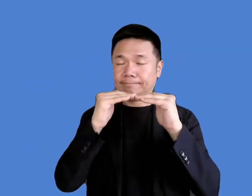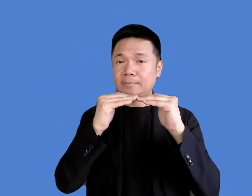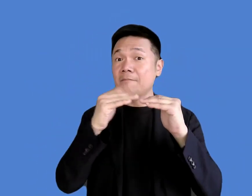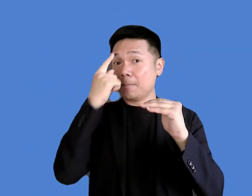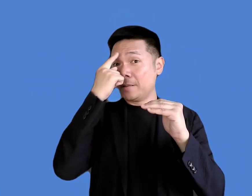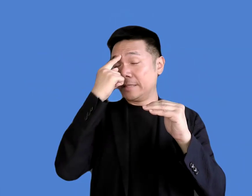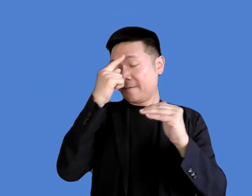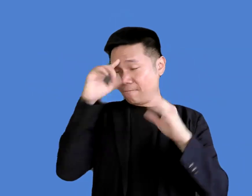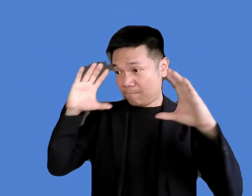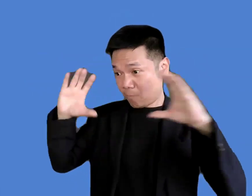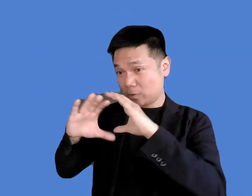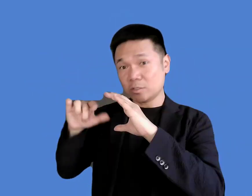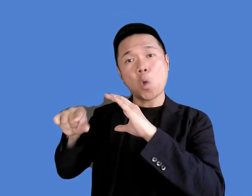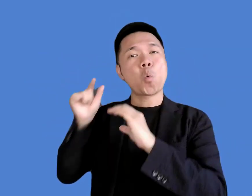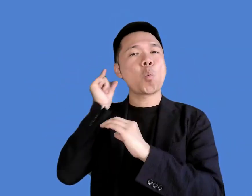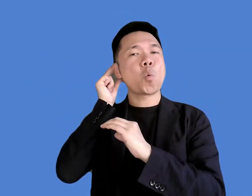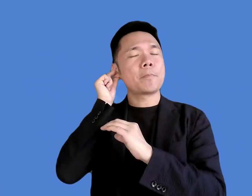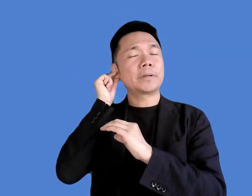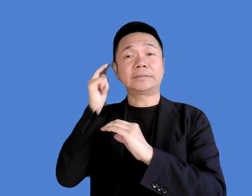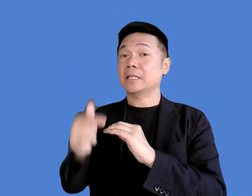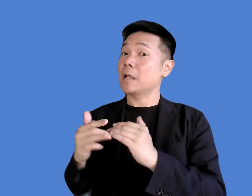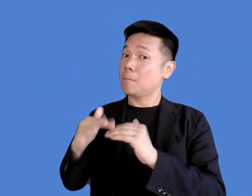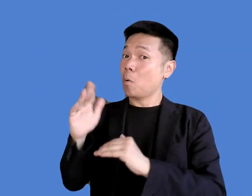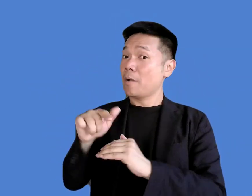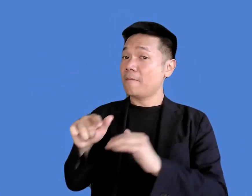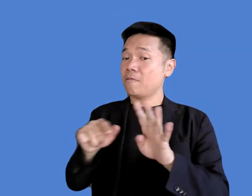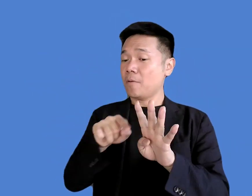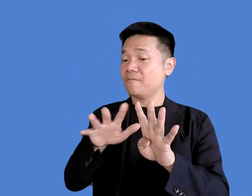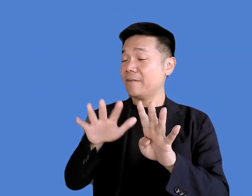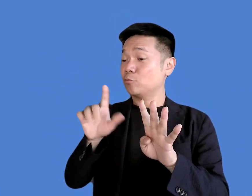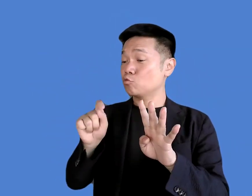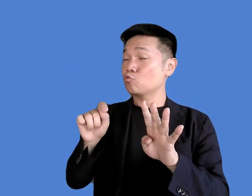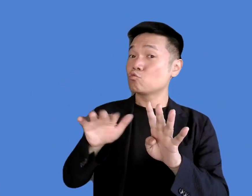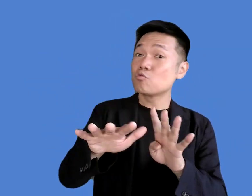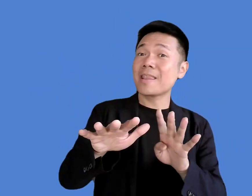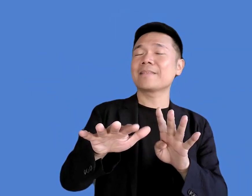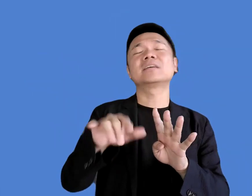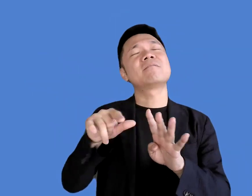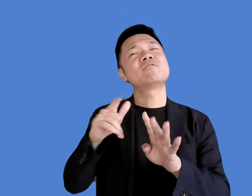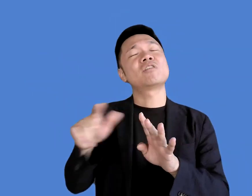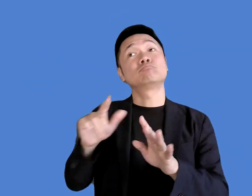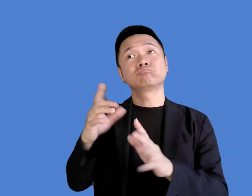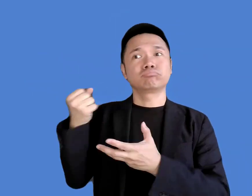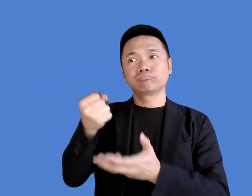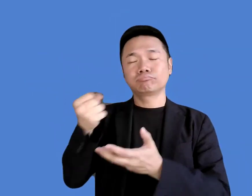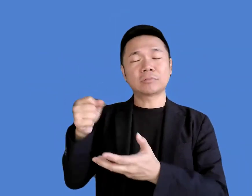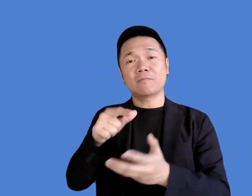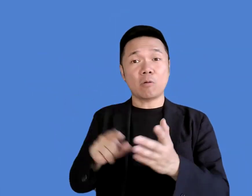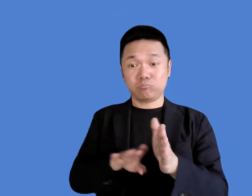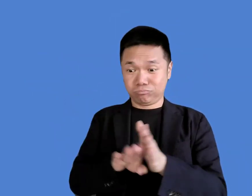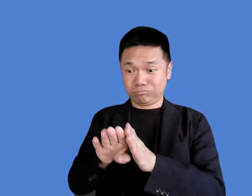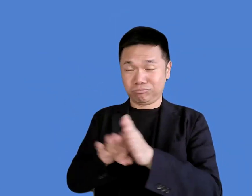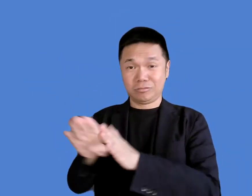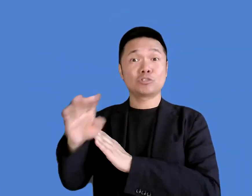women can contribute $4.5 trillion to Asia Pacific's annual GDP by